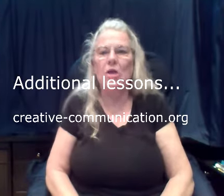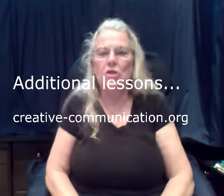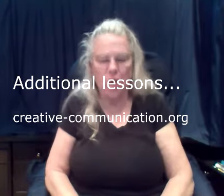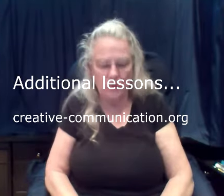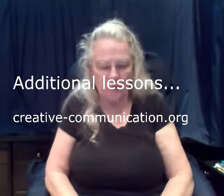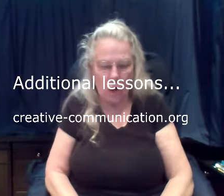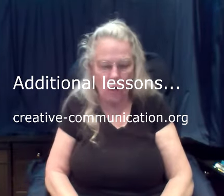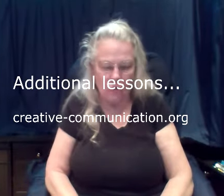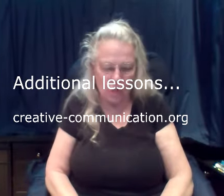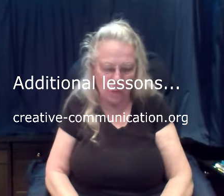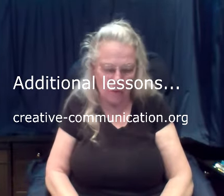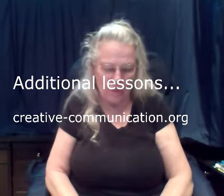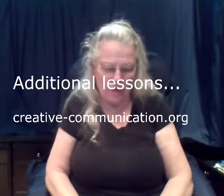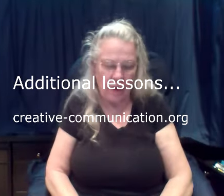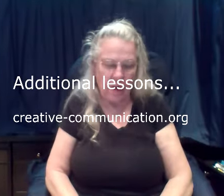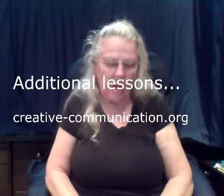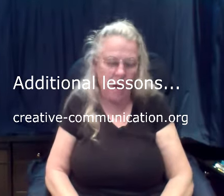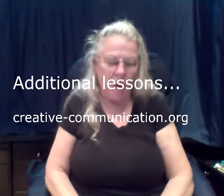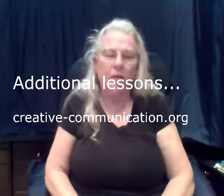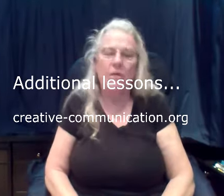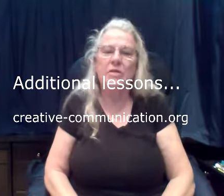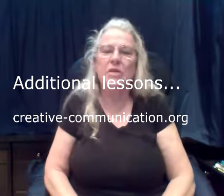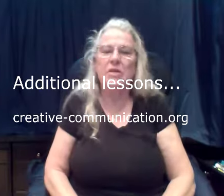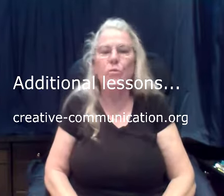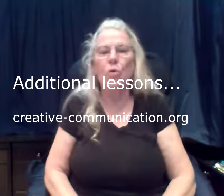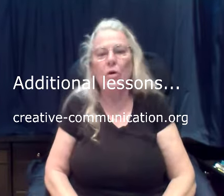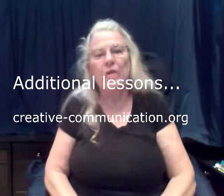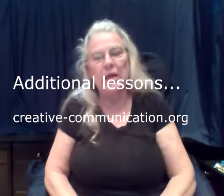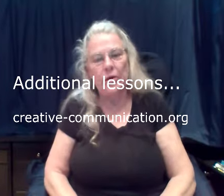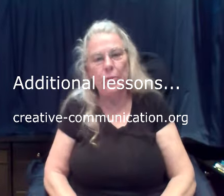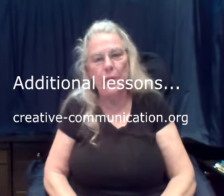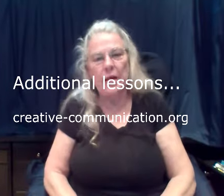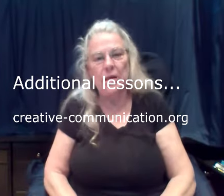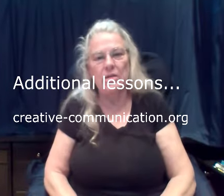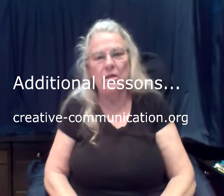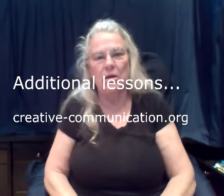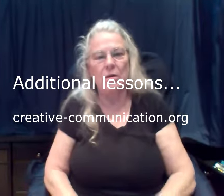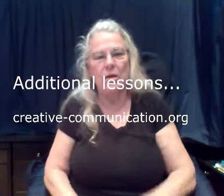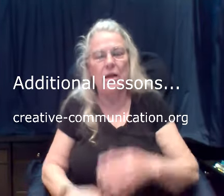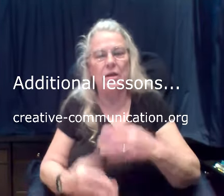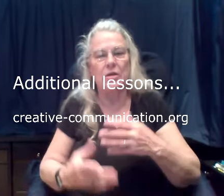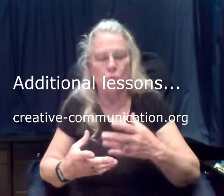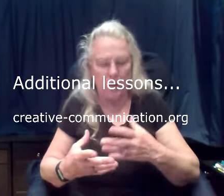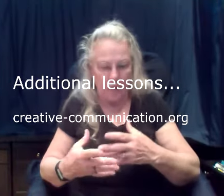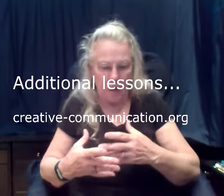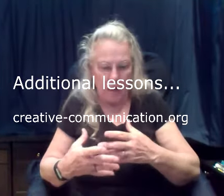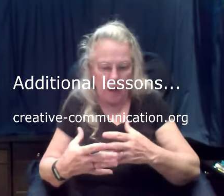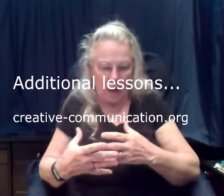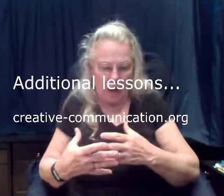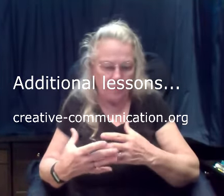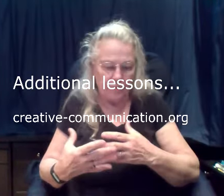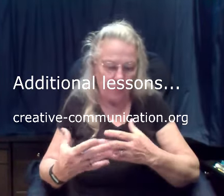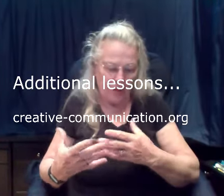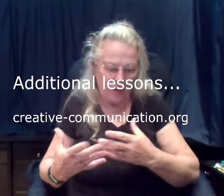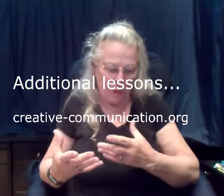Just a closer walk with thee. This is more of an intermediate song. It is one, uh, there will be a